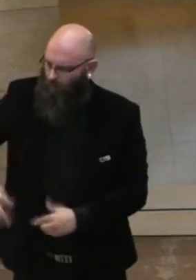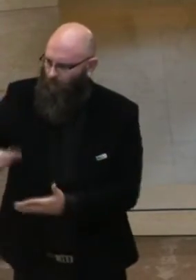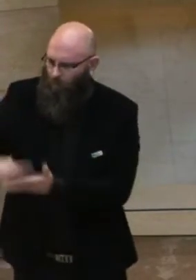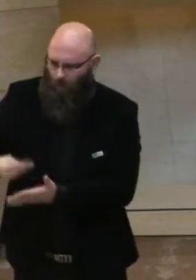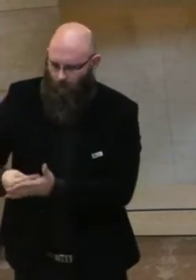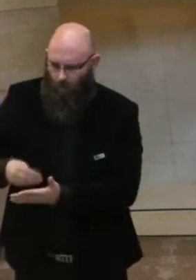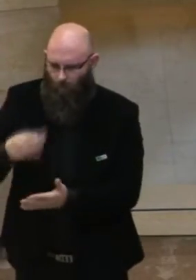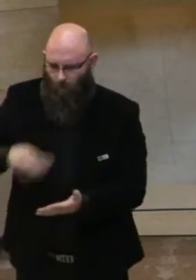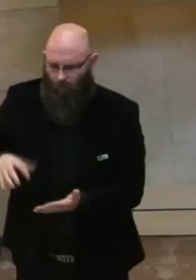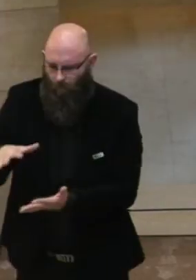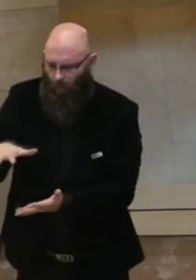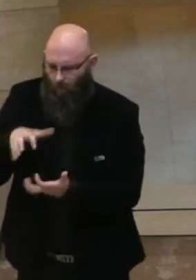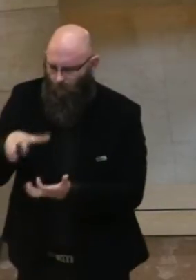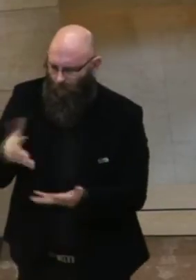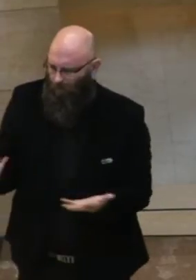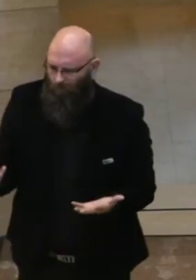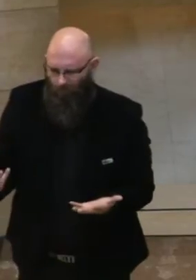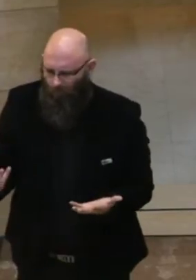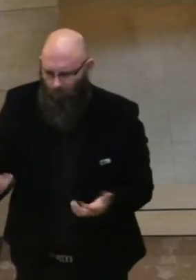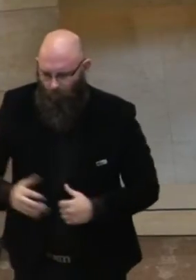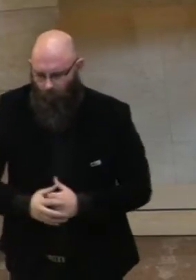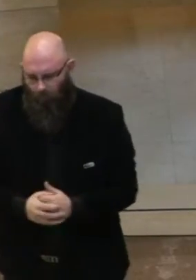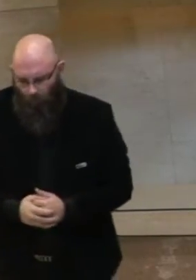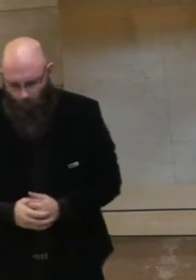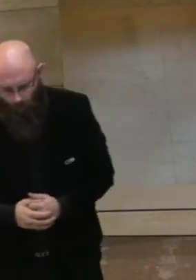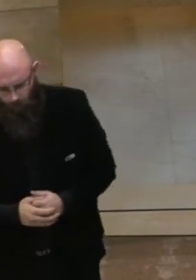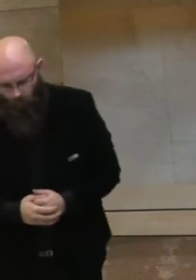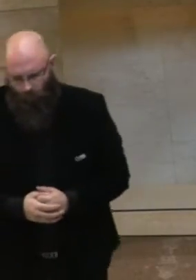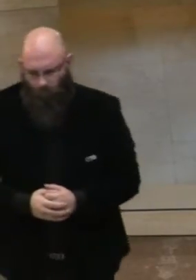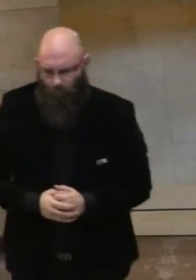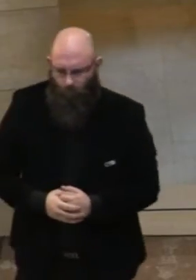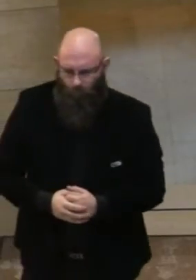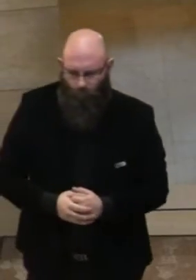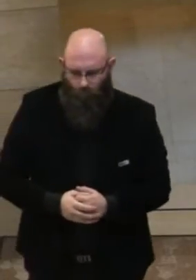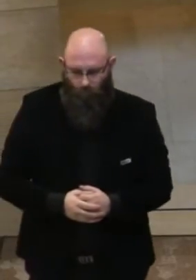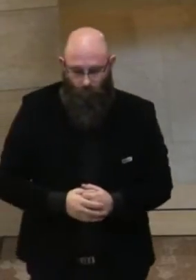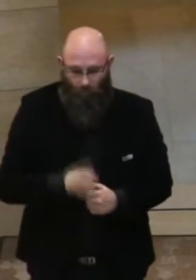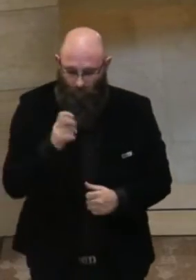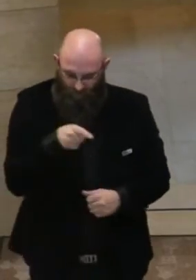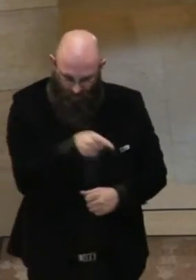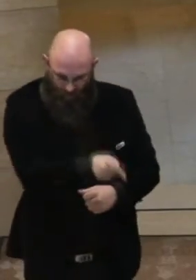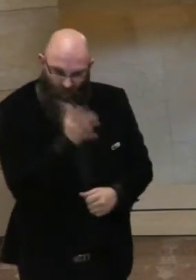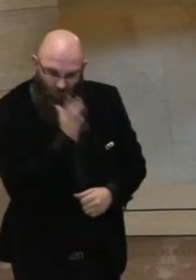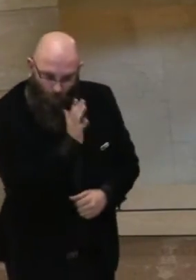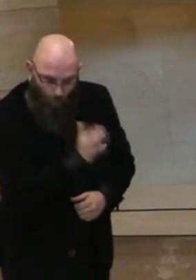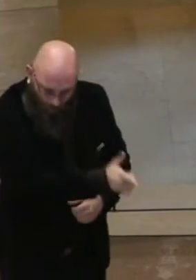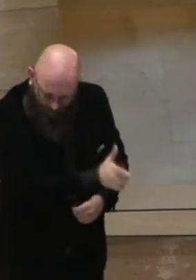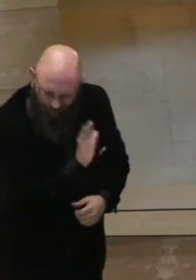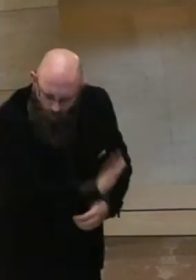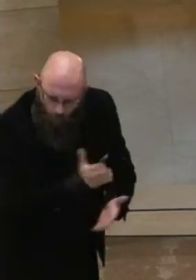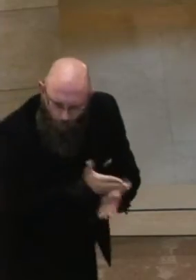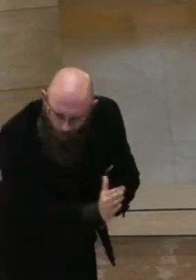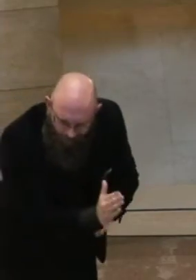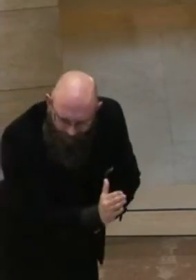view, nullifying the fundamental rights of farmers and Minnesotans is not an option.